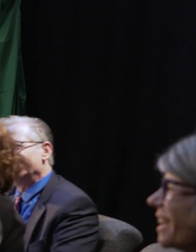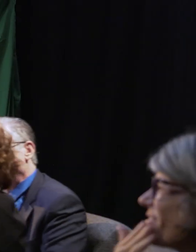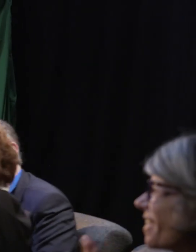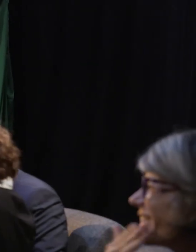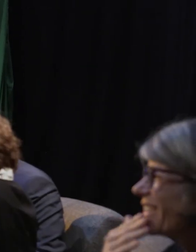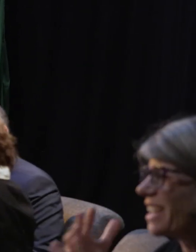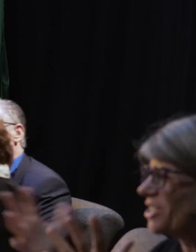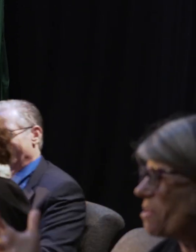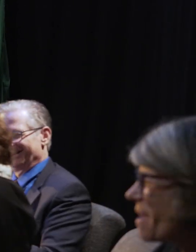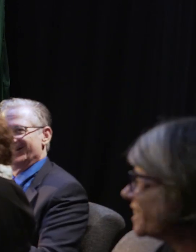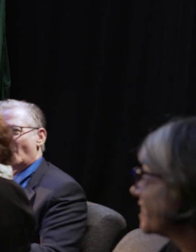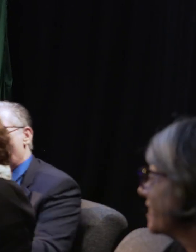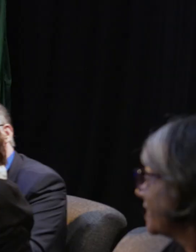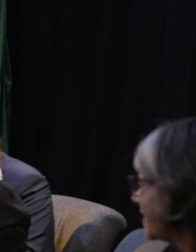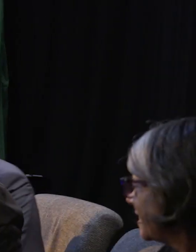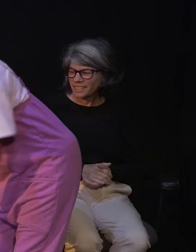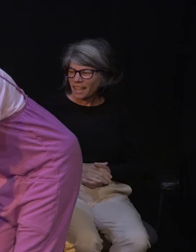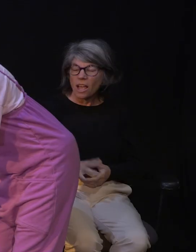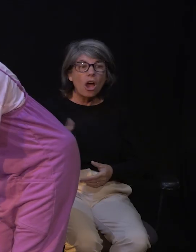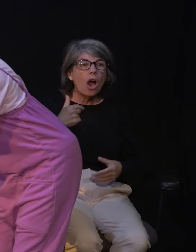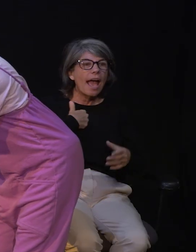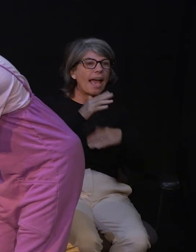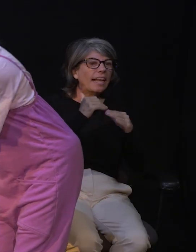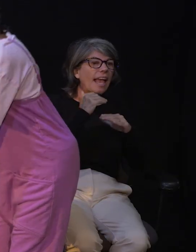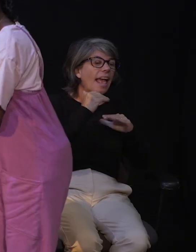Thank you so much. That is our book that has over